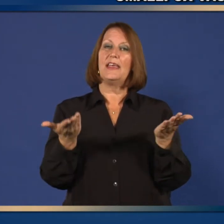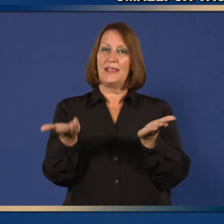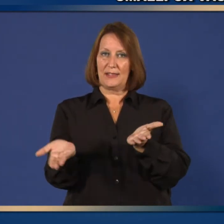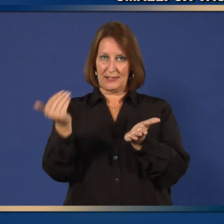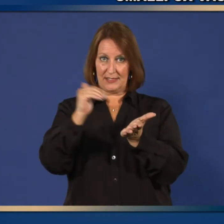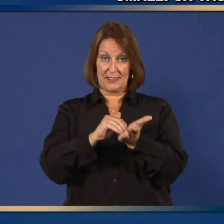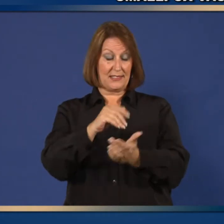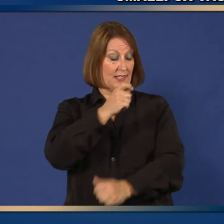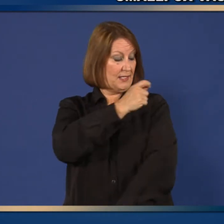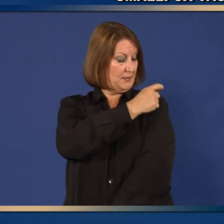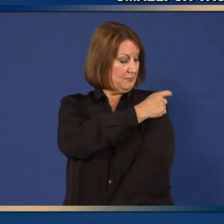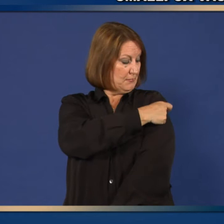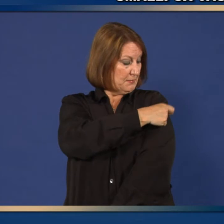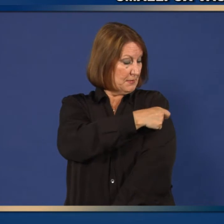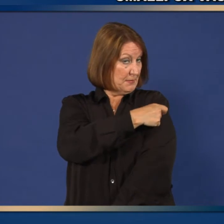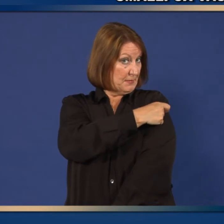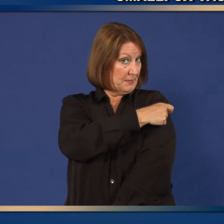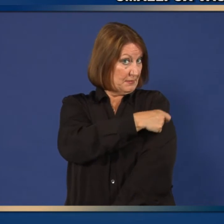to smallpox.